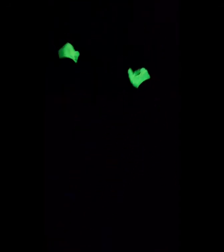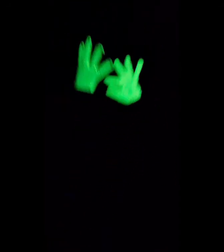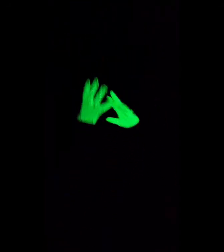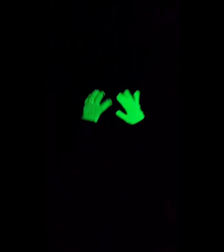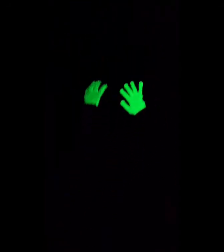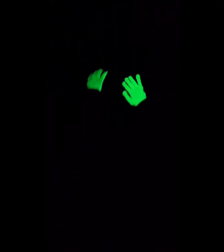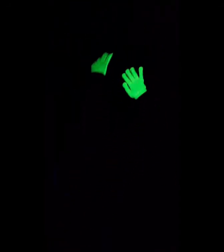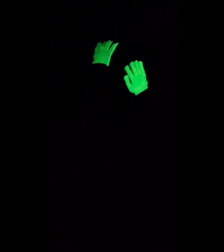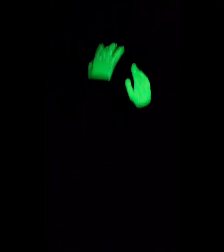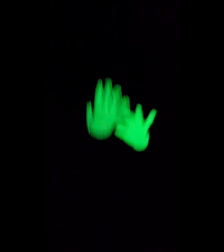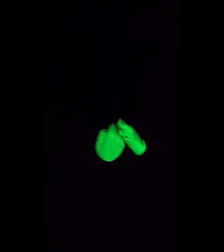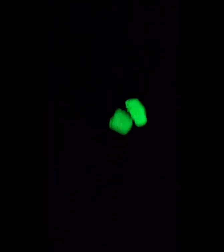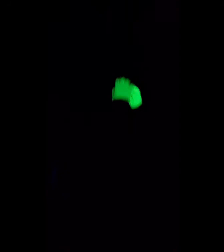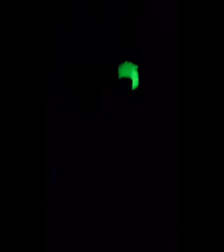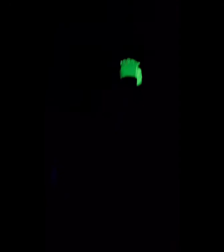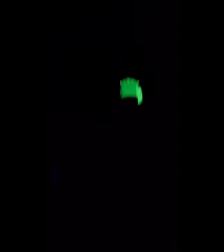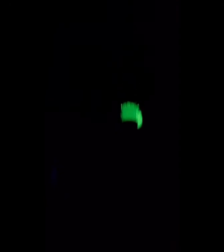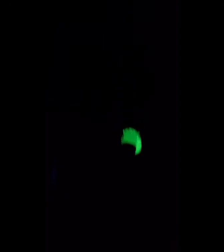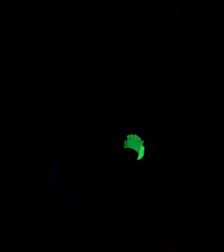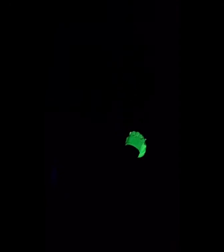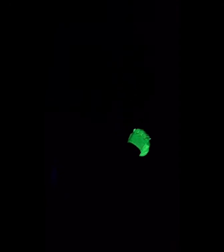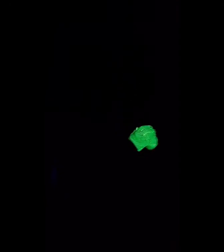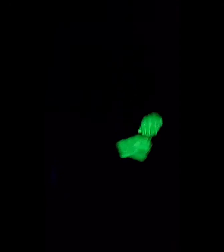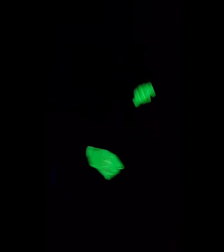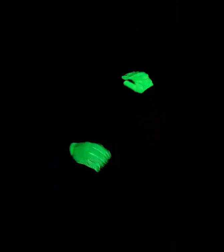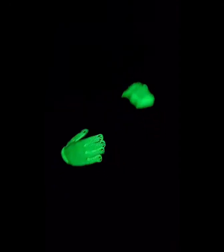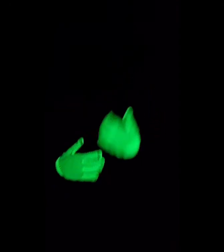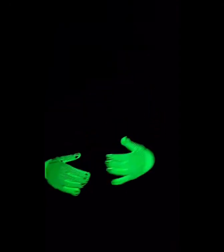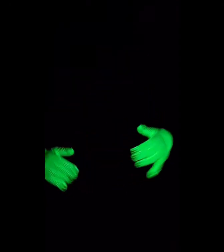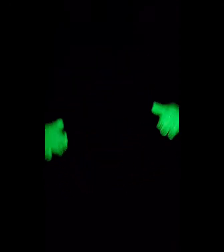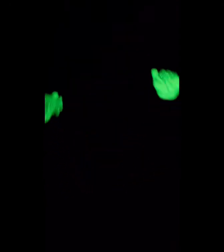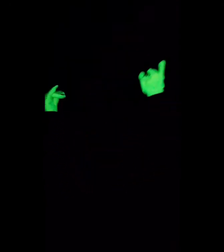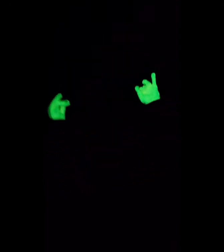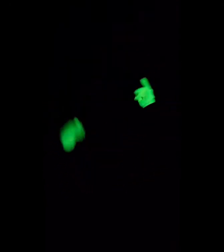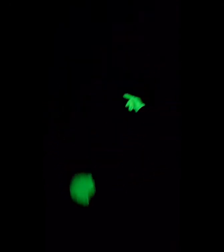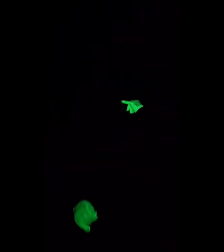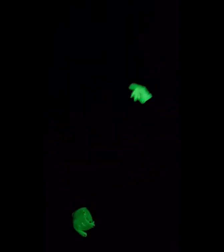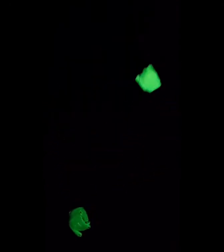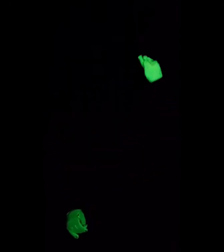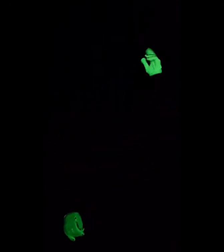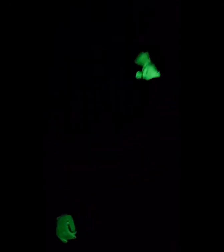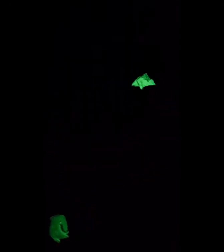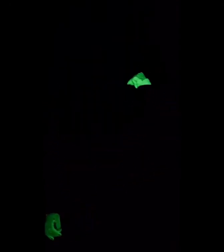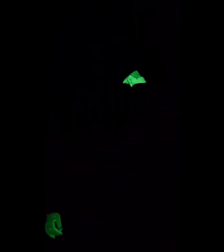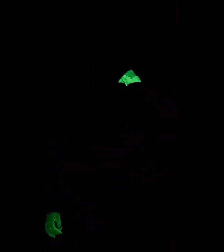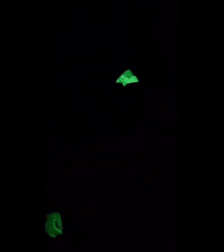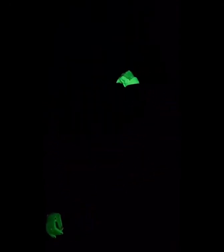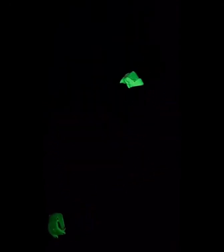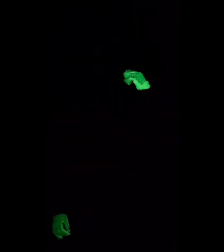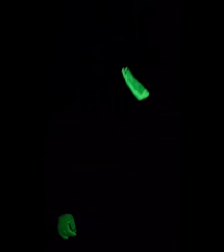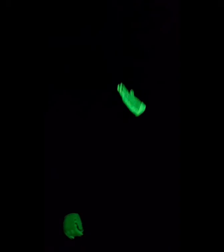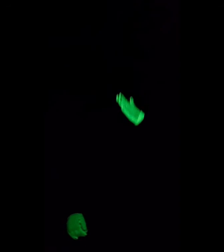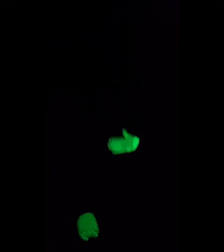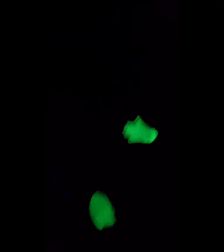fire with your mighty hand But even if you don't, my